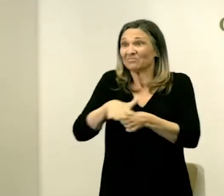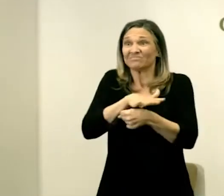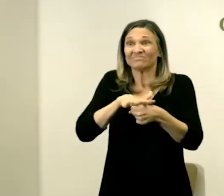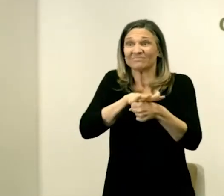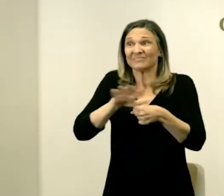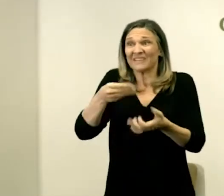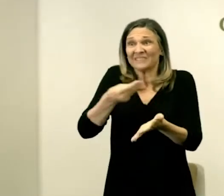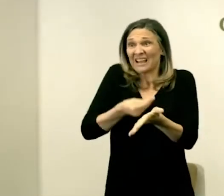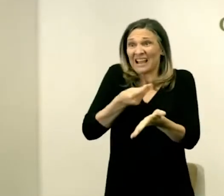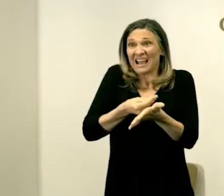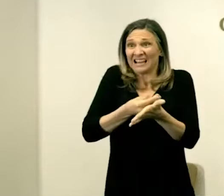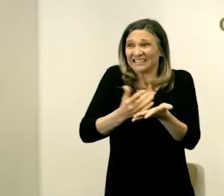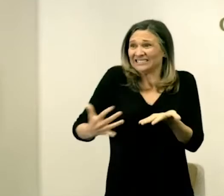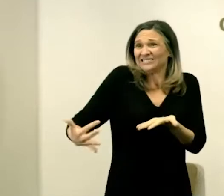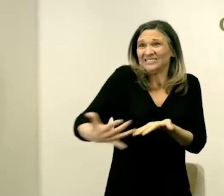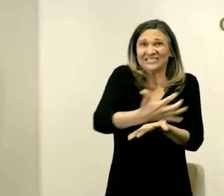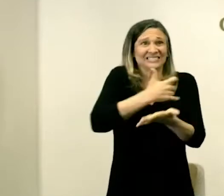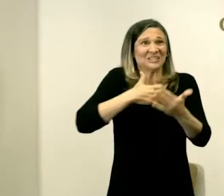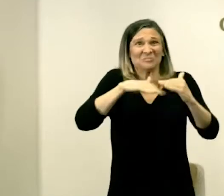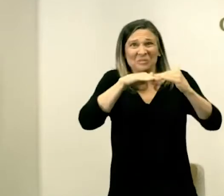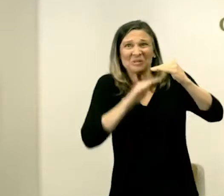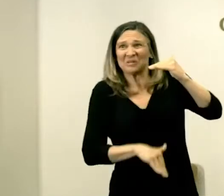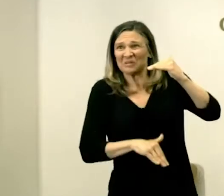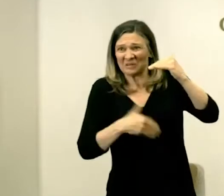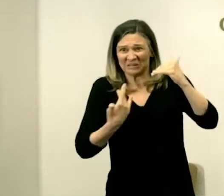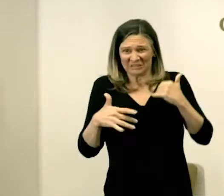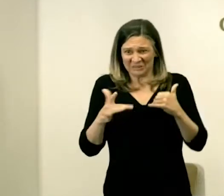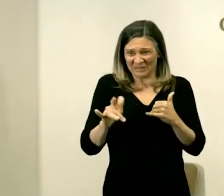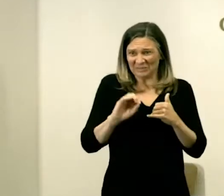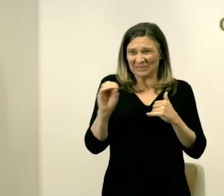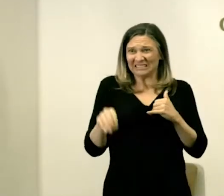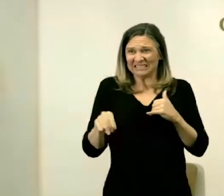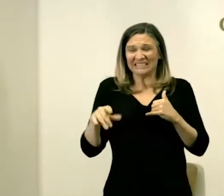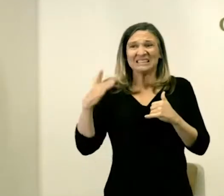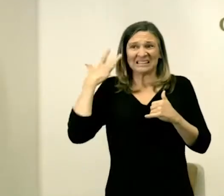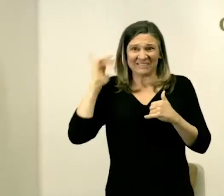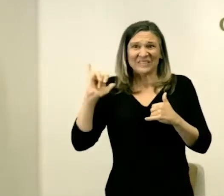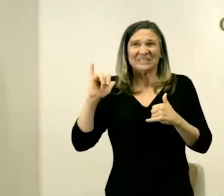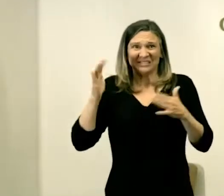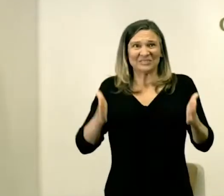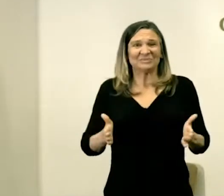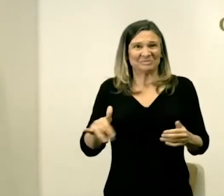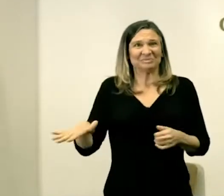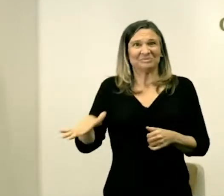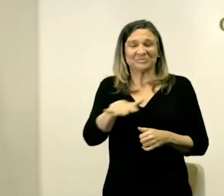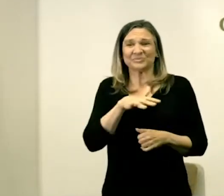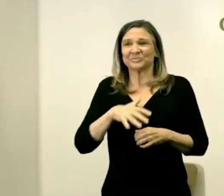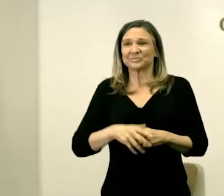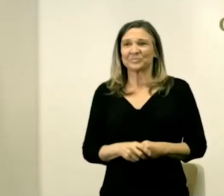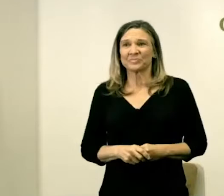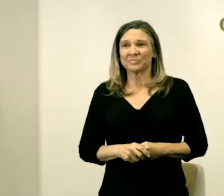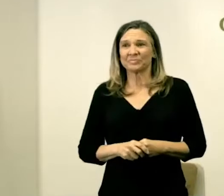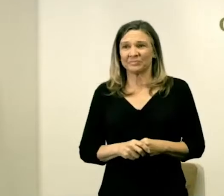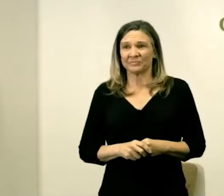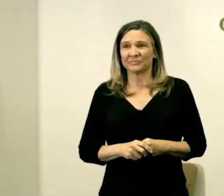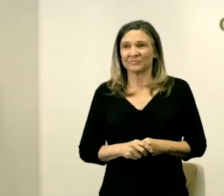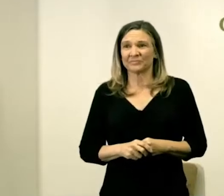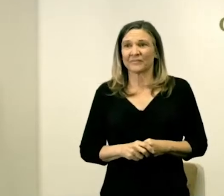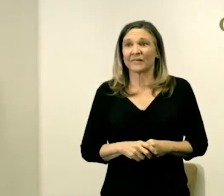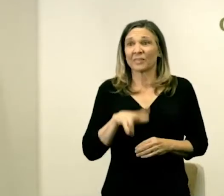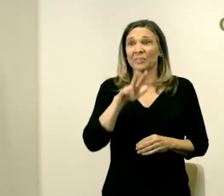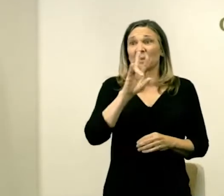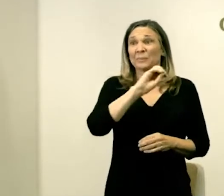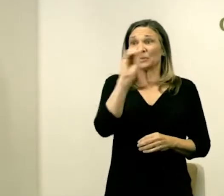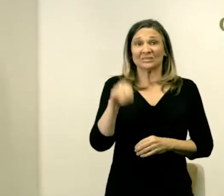falls at the bottom of the 25% among Californians. And 37% of our patients and